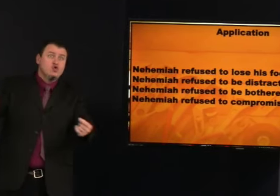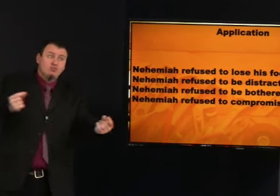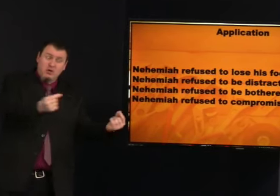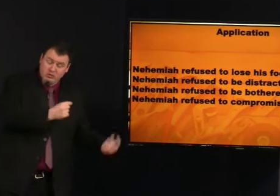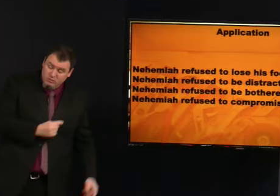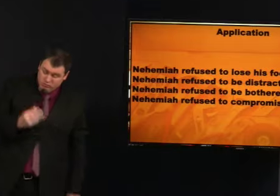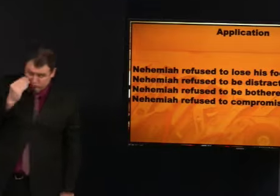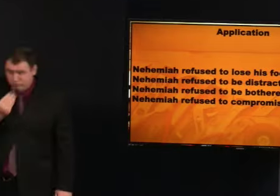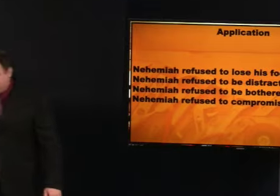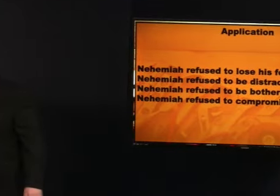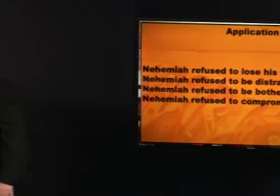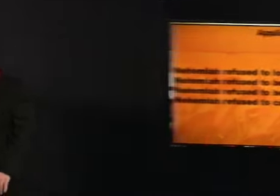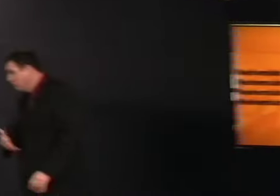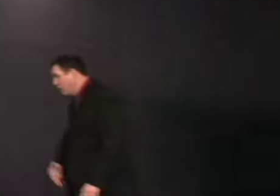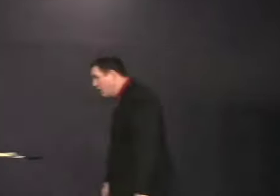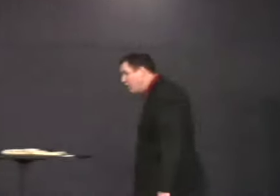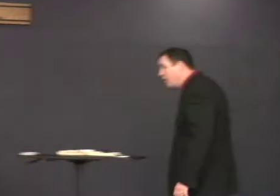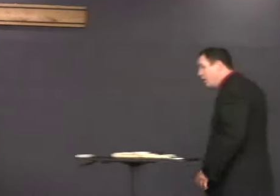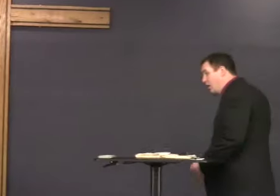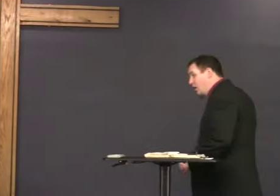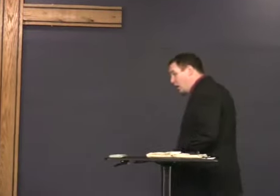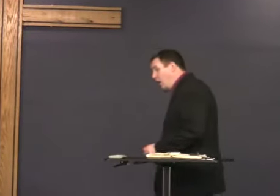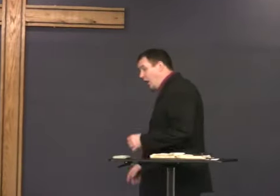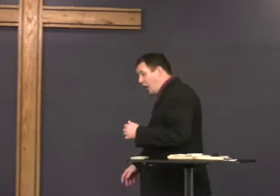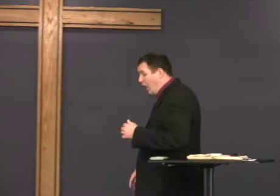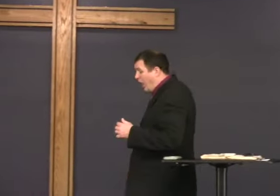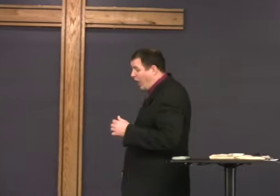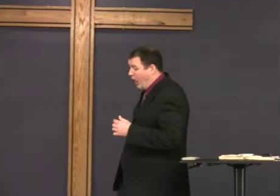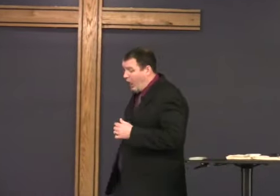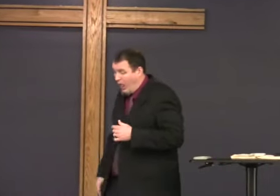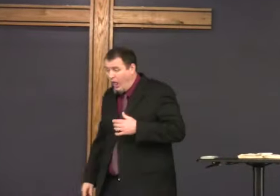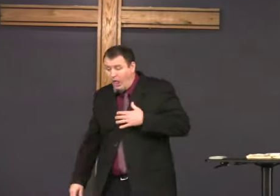He refused to be bothered by rumors.